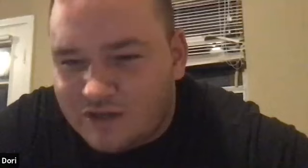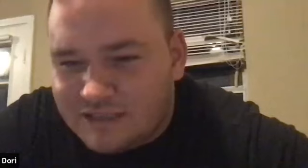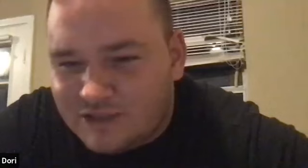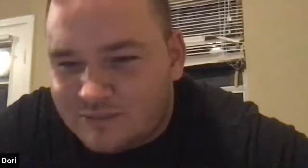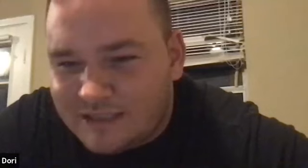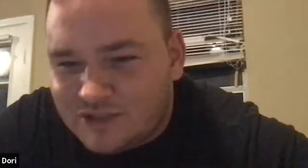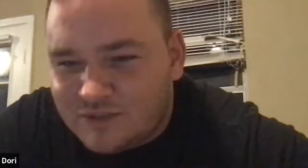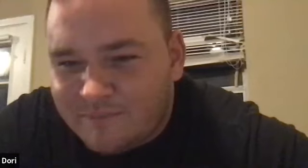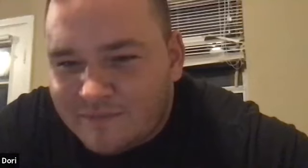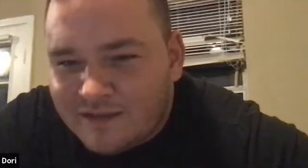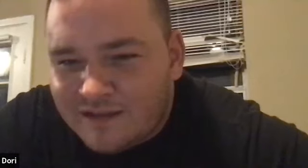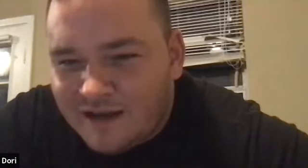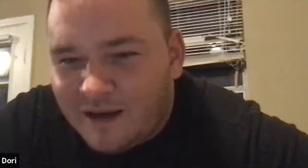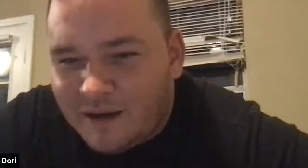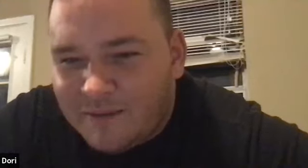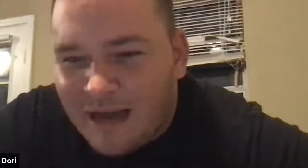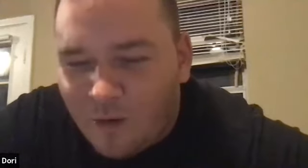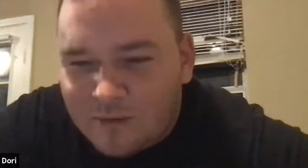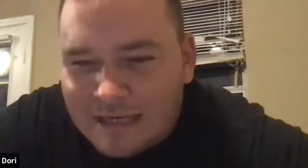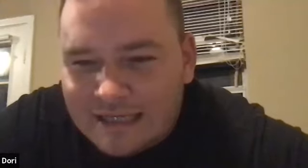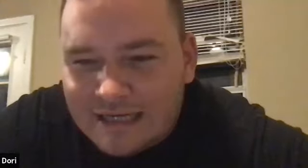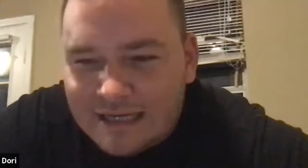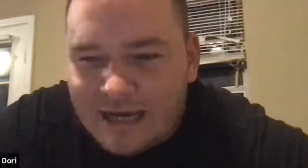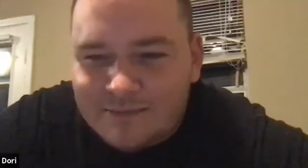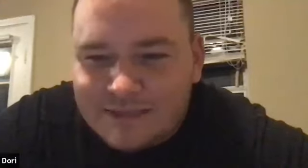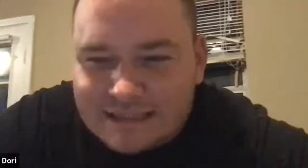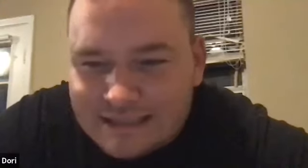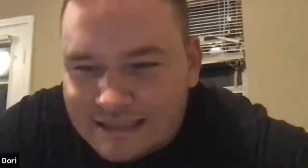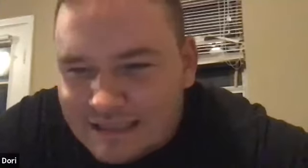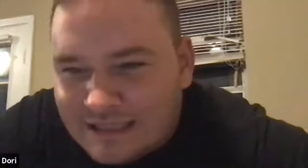to teach them English. How old am I again? I am 16.